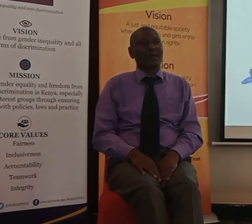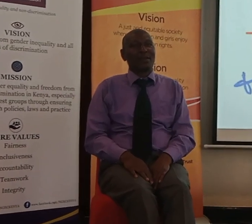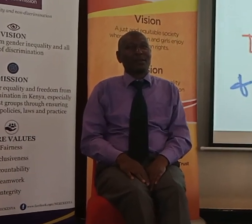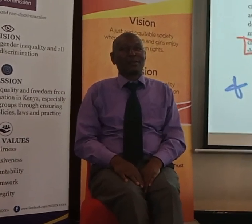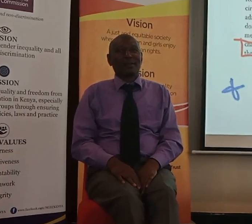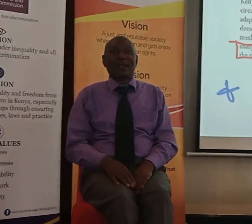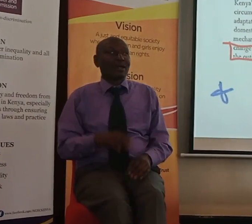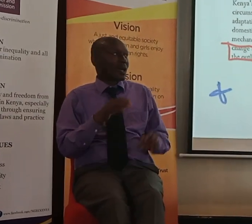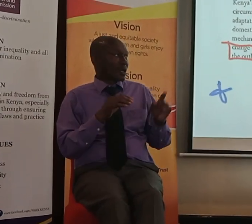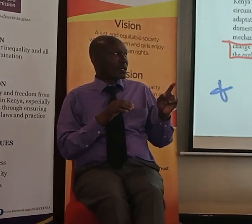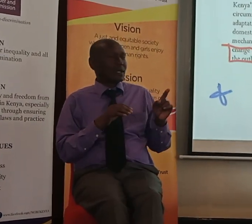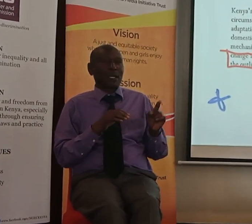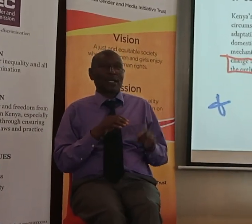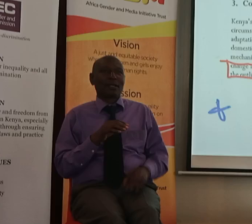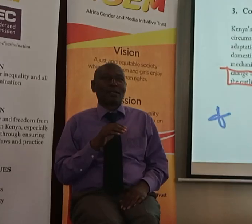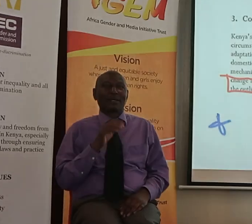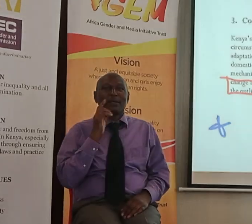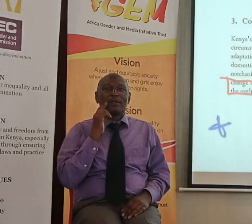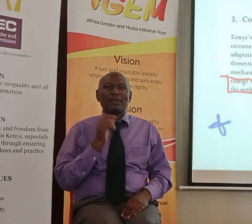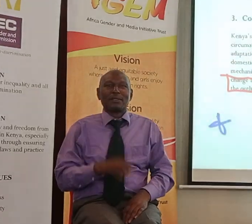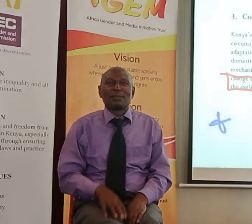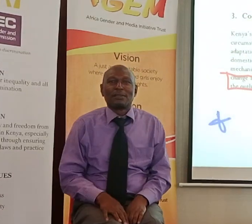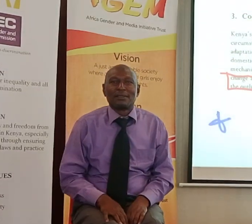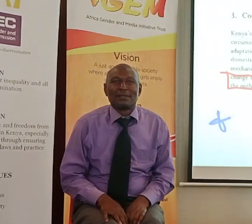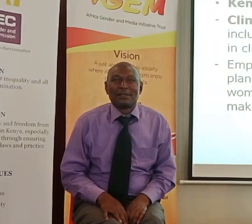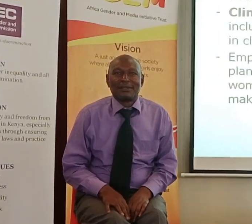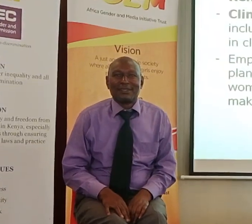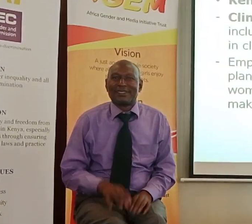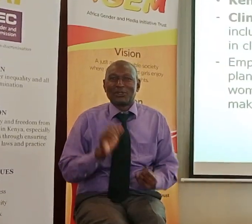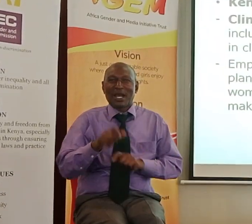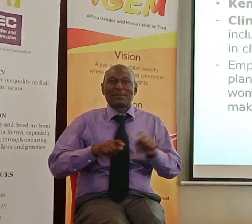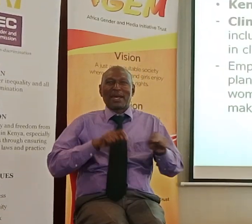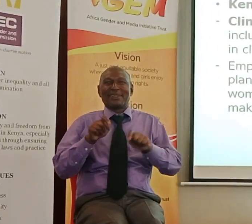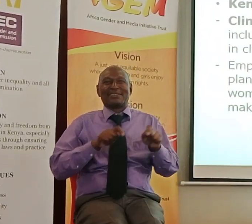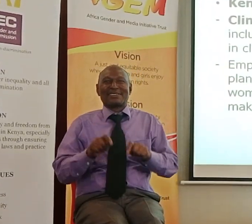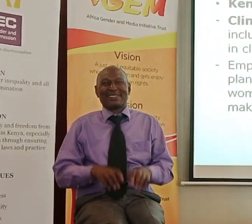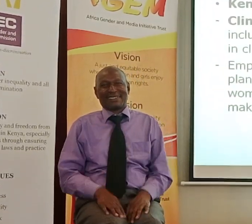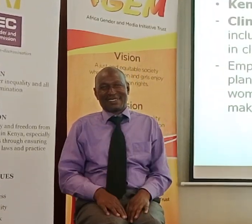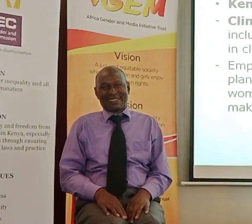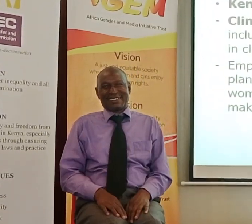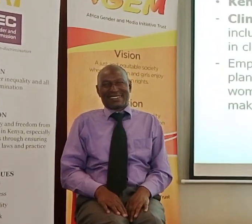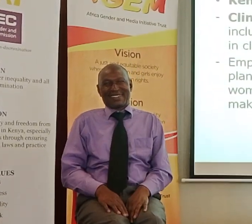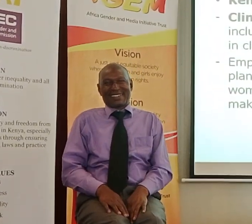Chocolate inakuja. Nimeiteko. Chocolate mtu asikize.